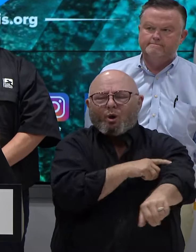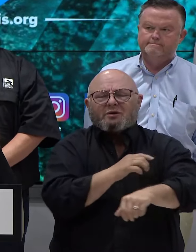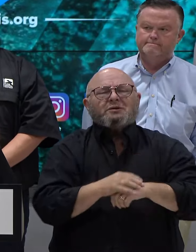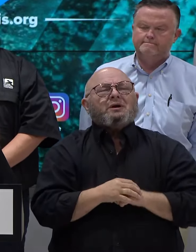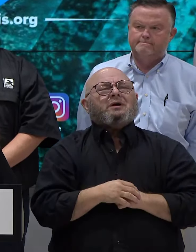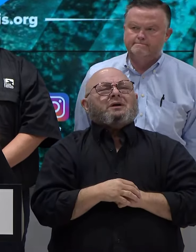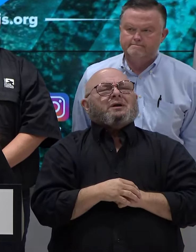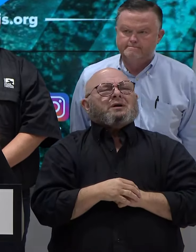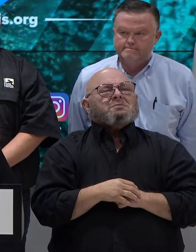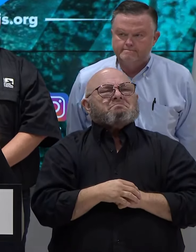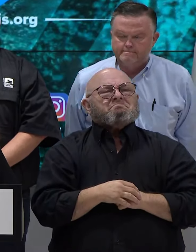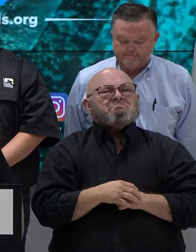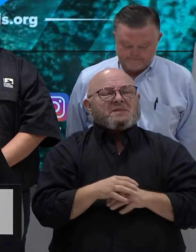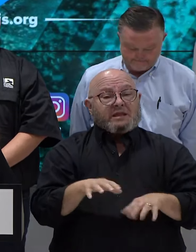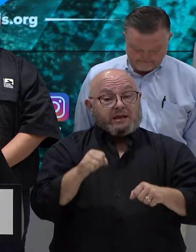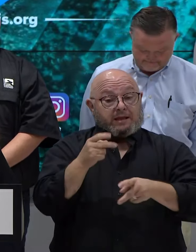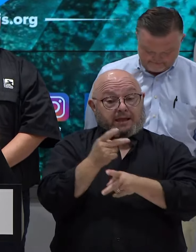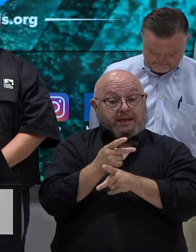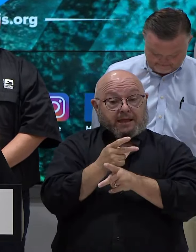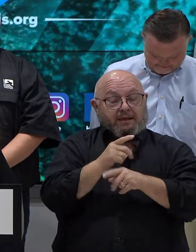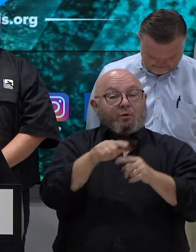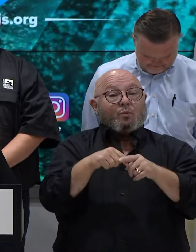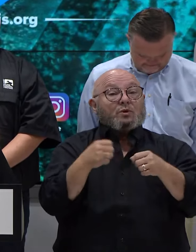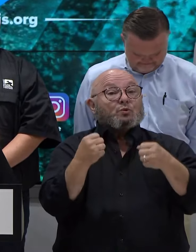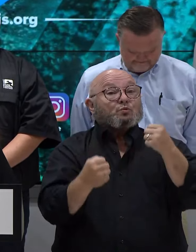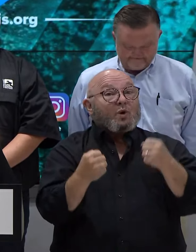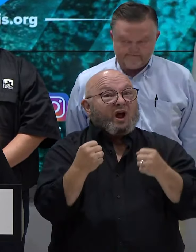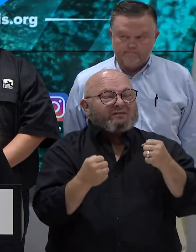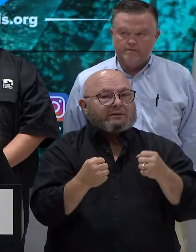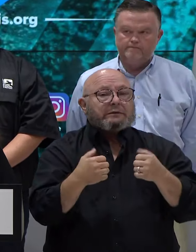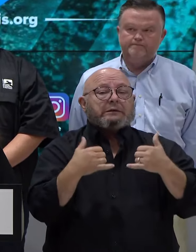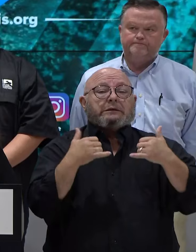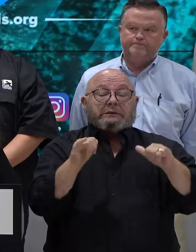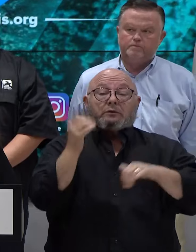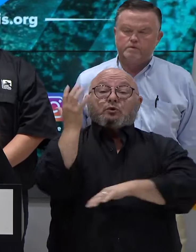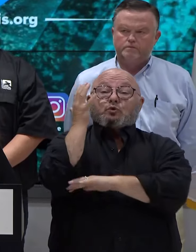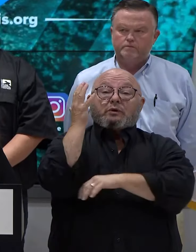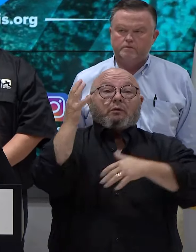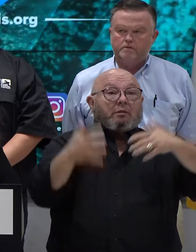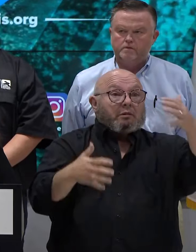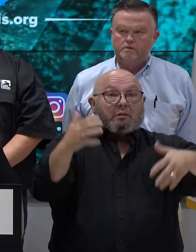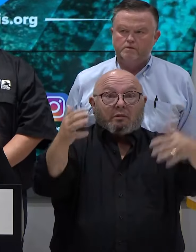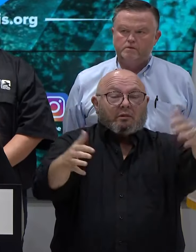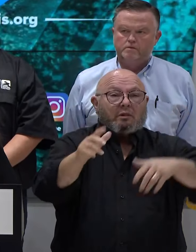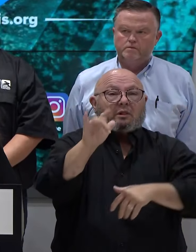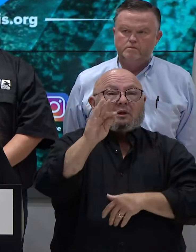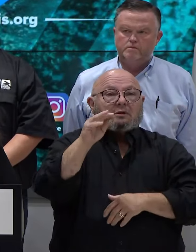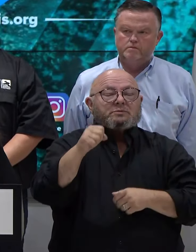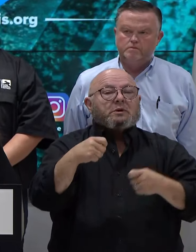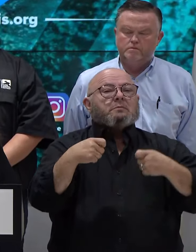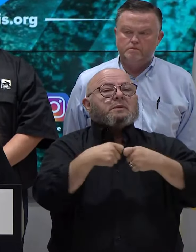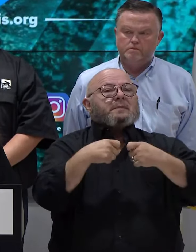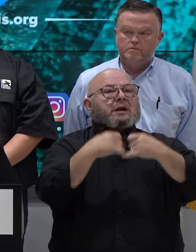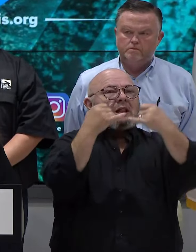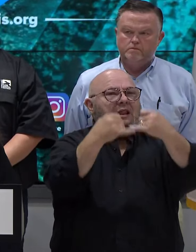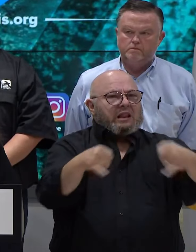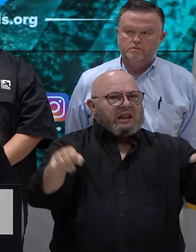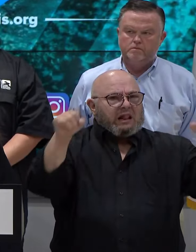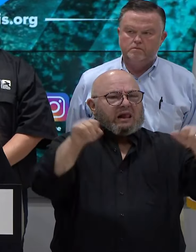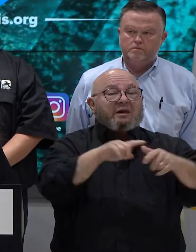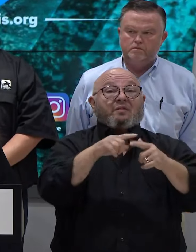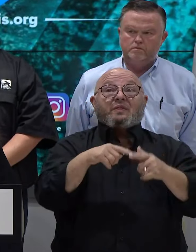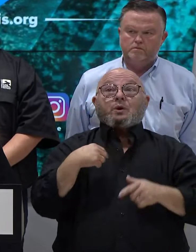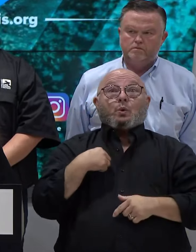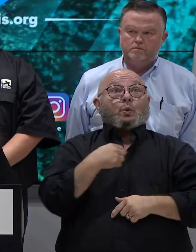and taking care when driving, because there are those tree limbs, there are those power lines, then we can do our part